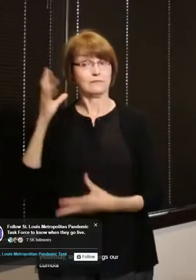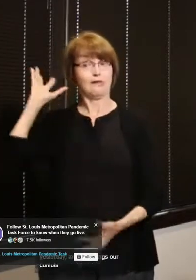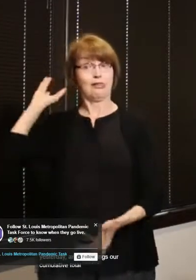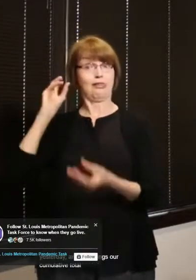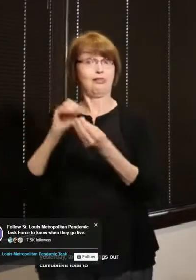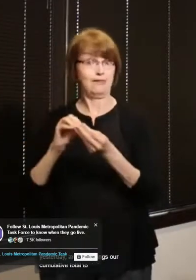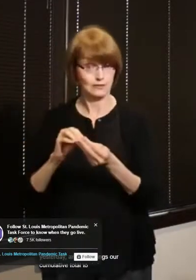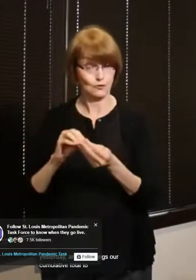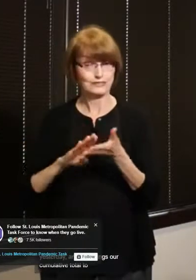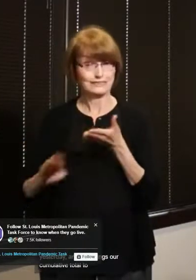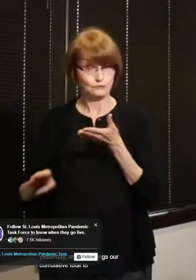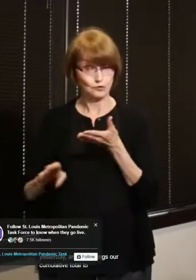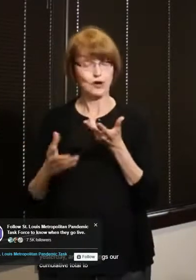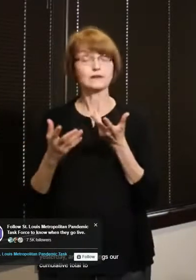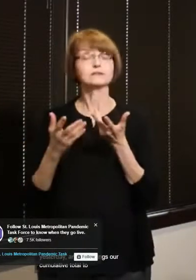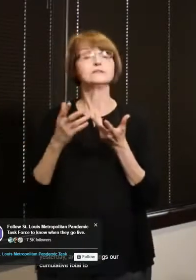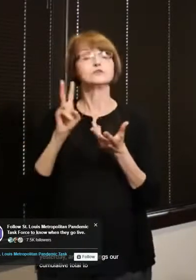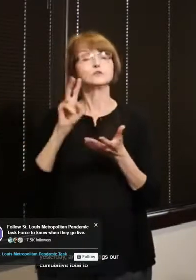to